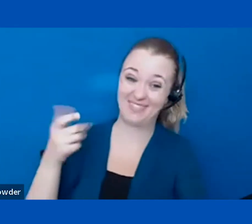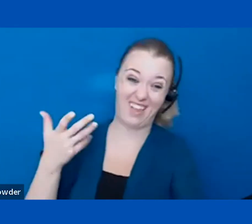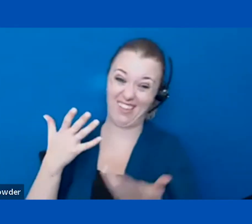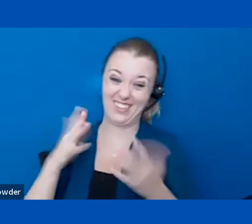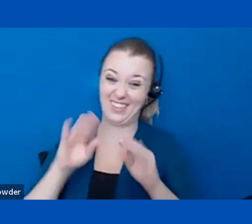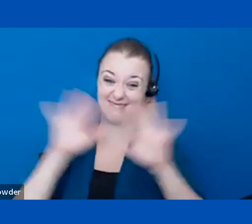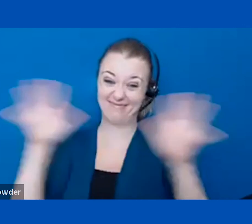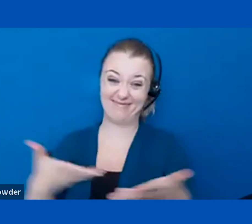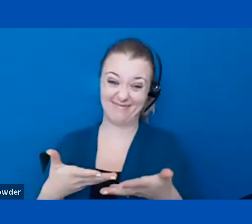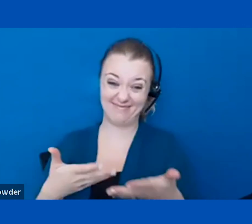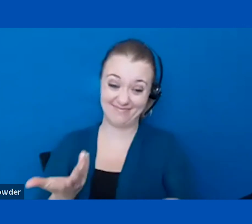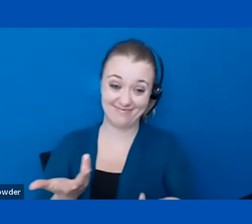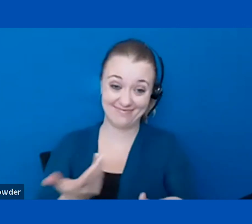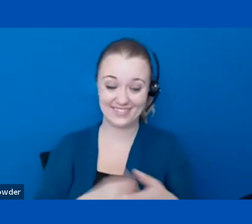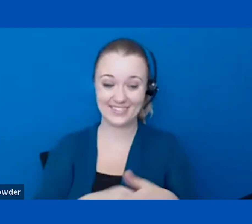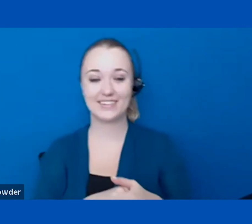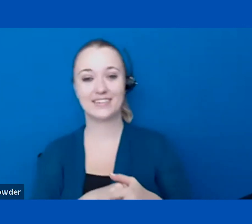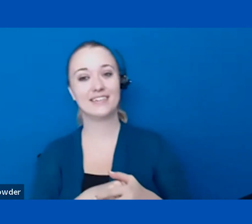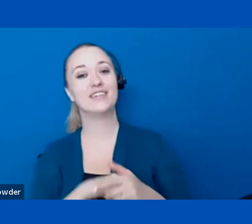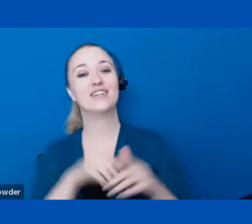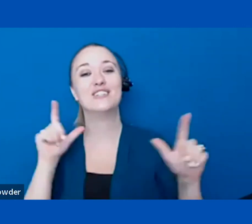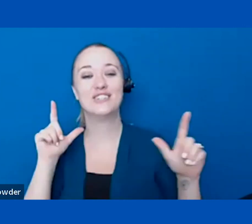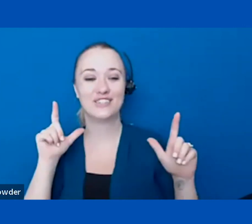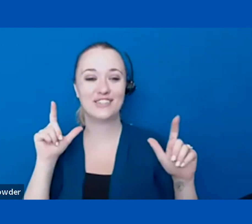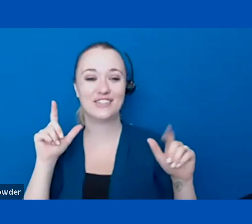thought. Yeah. I want to go to Tokyo.